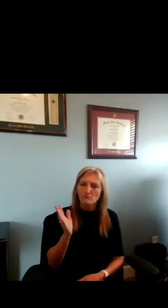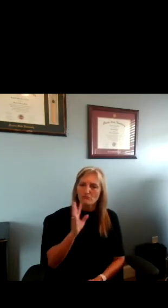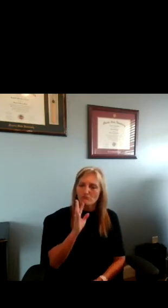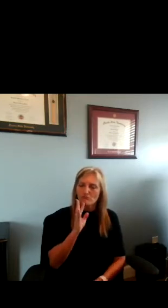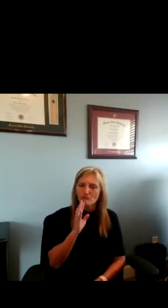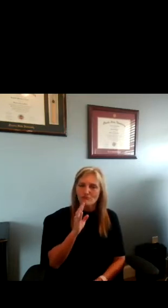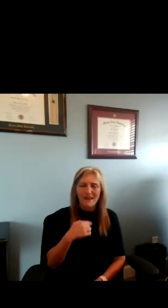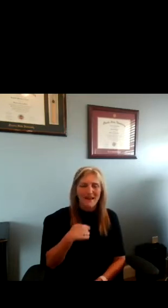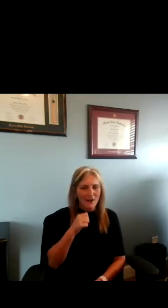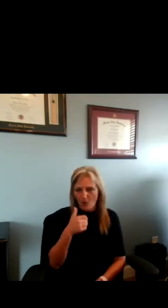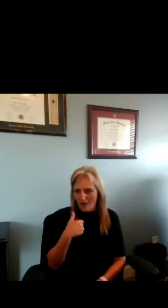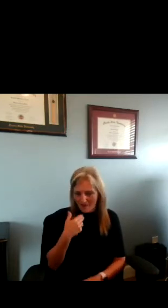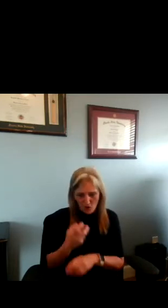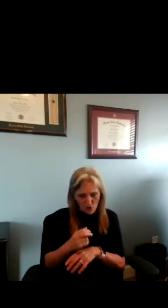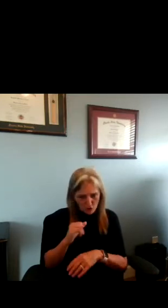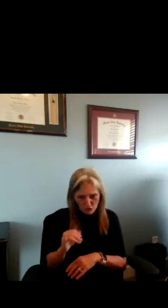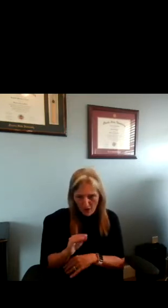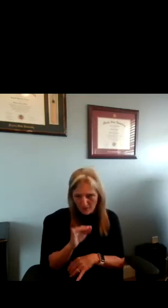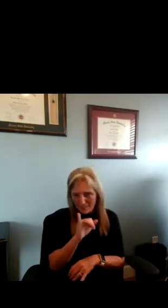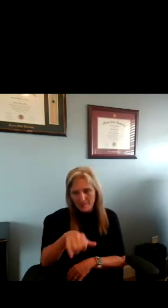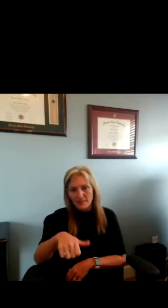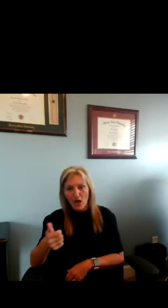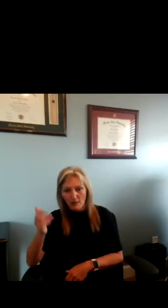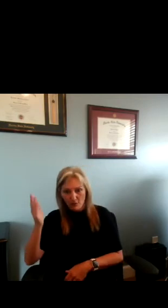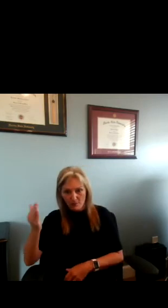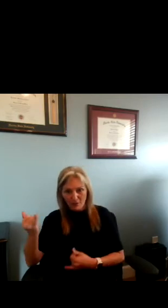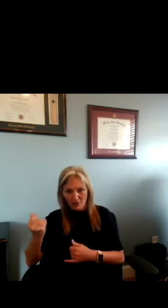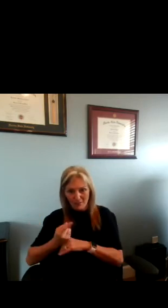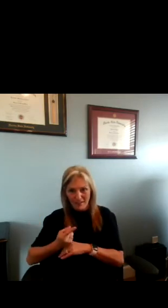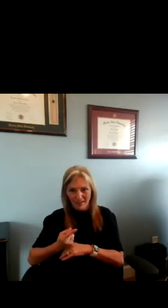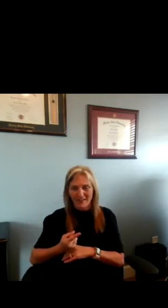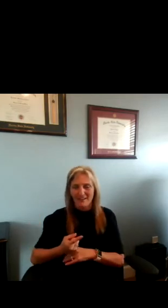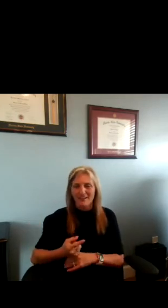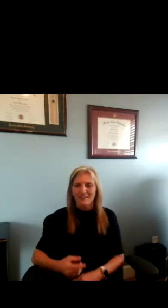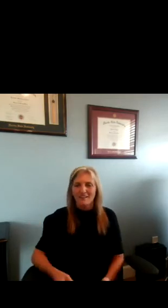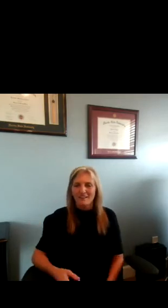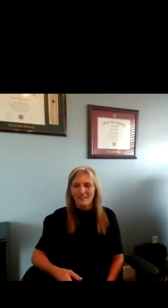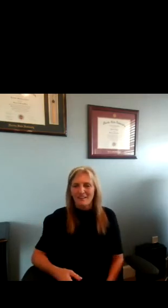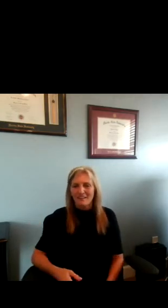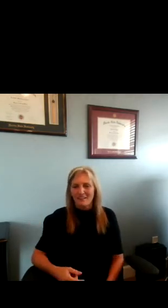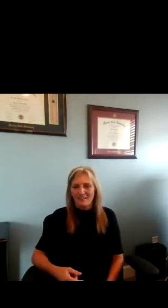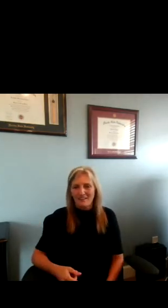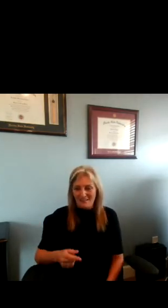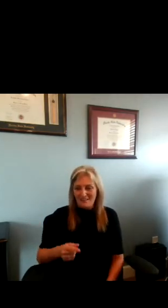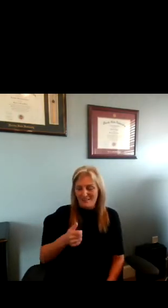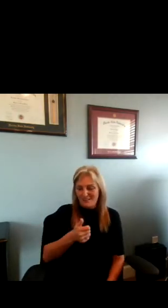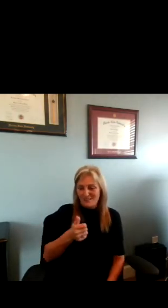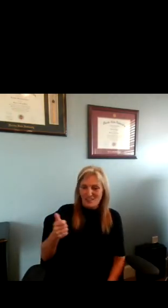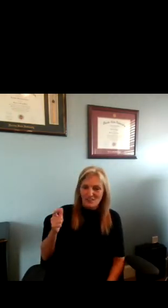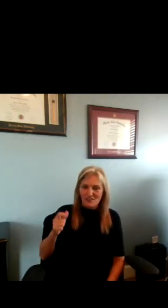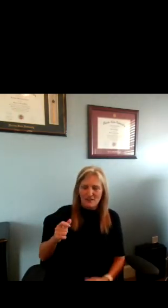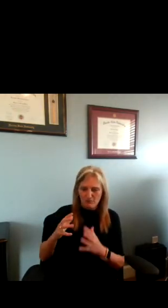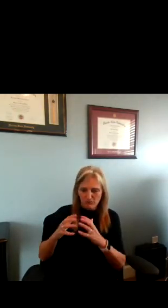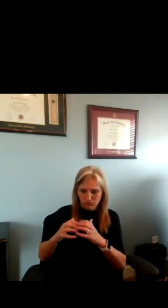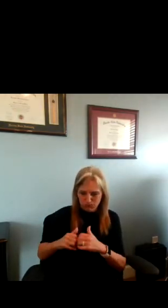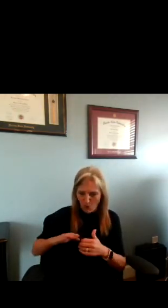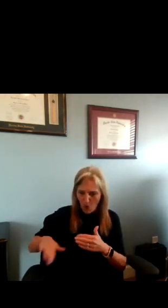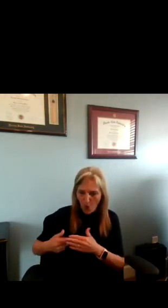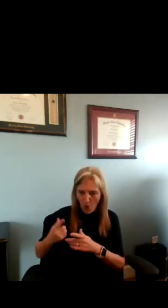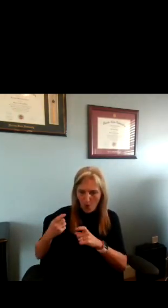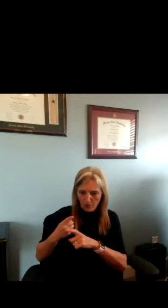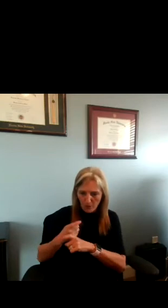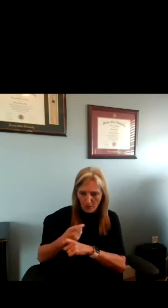hard job that the rest of the speakers will have today, which is to break down all the complications and details